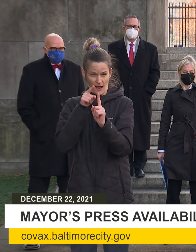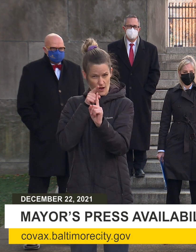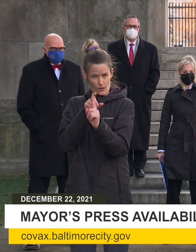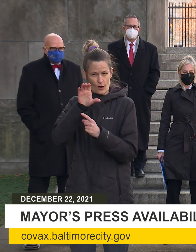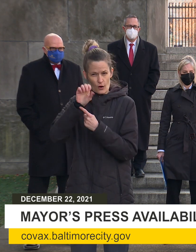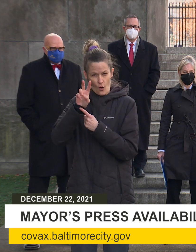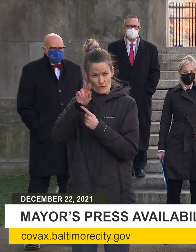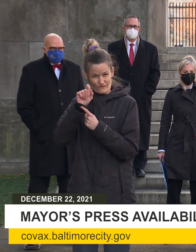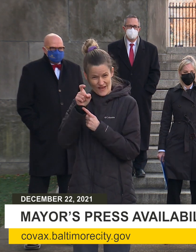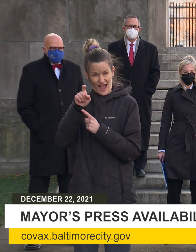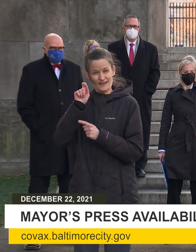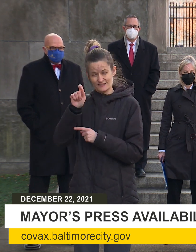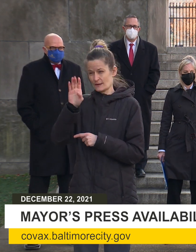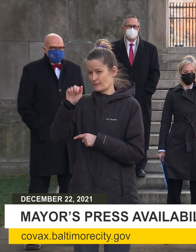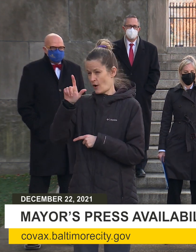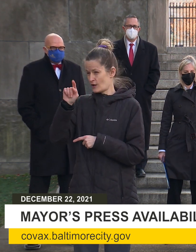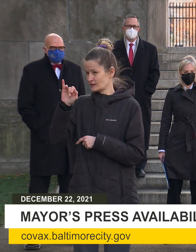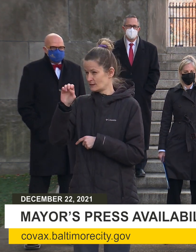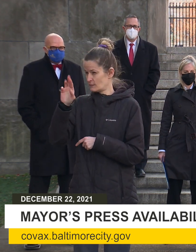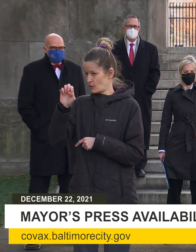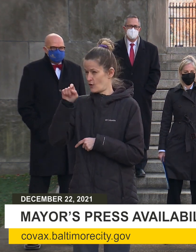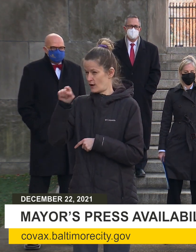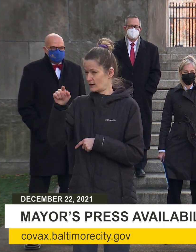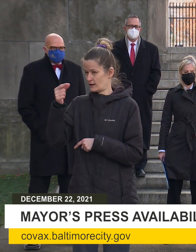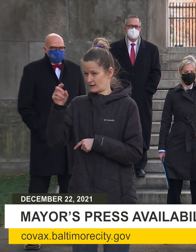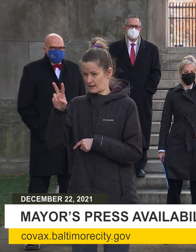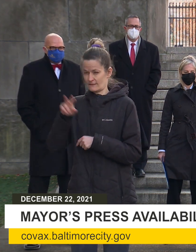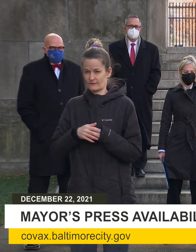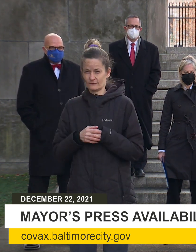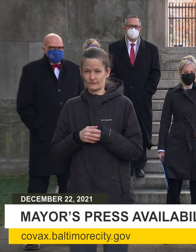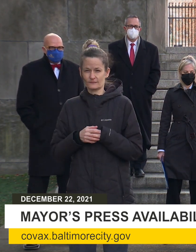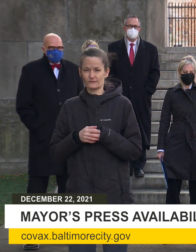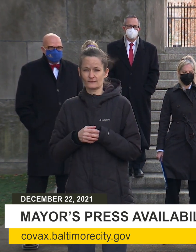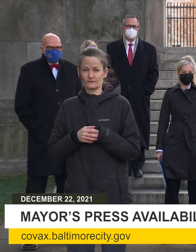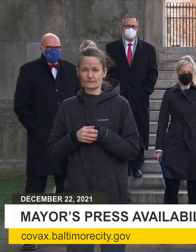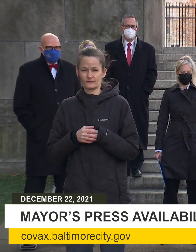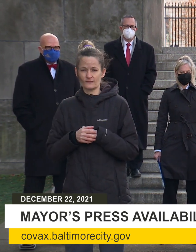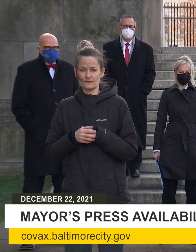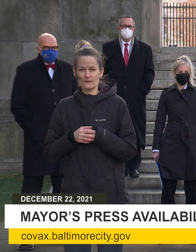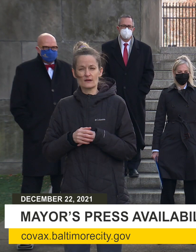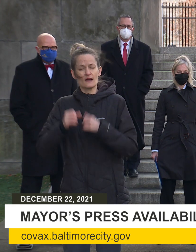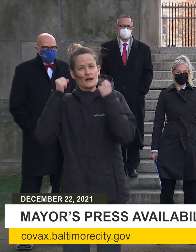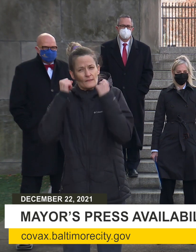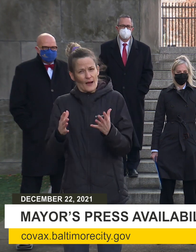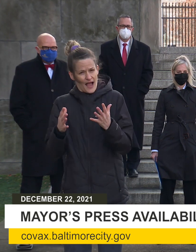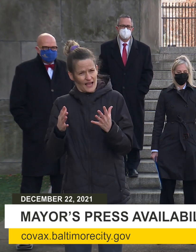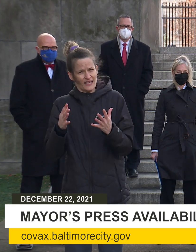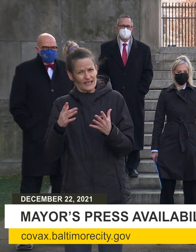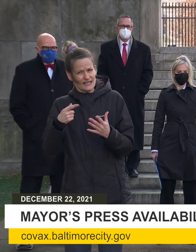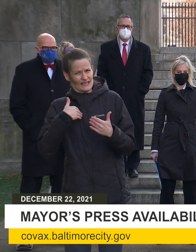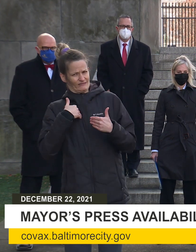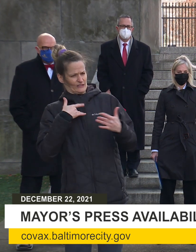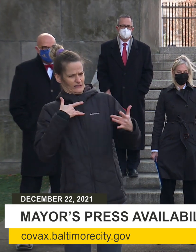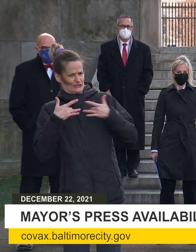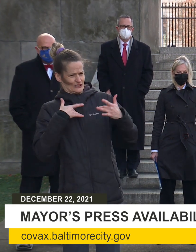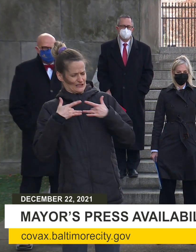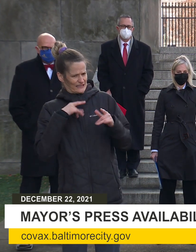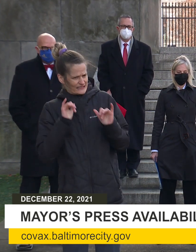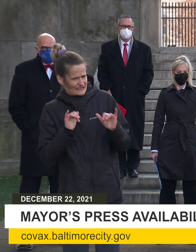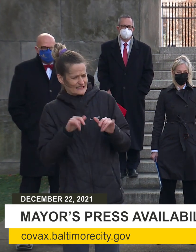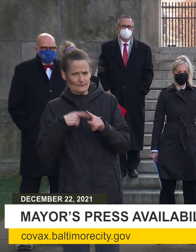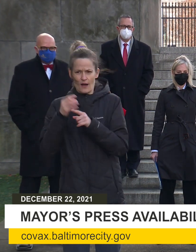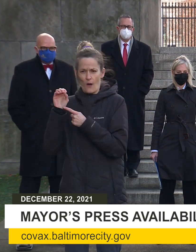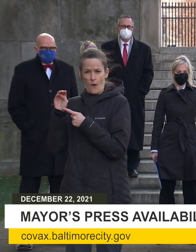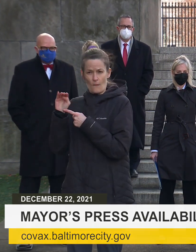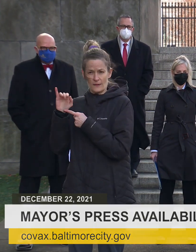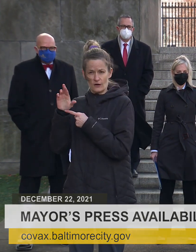covax.baltimorecity.gov. I know many are also concerned about the implications of the Omicron variant. I want to start by saying we are learning more and more about the